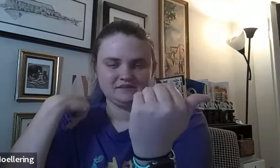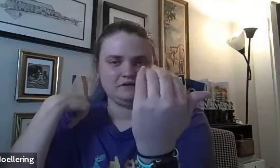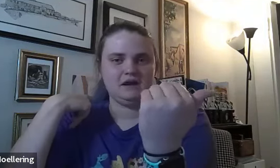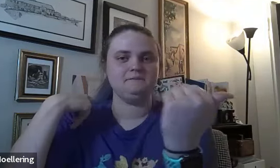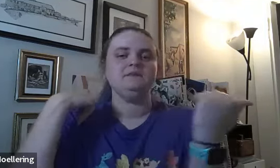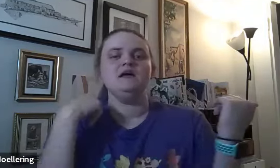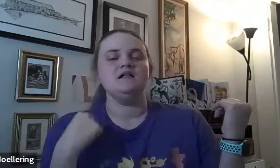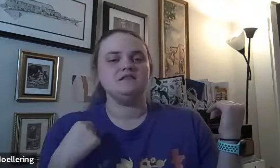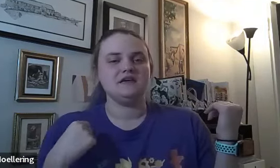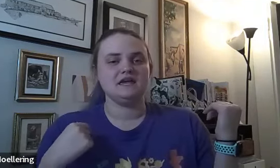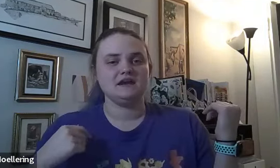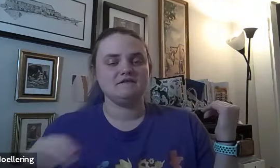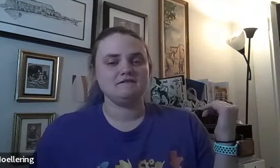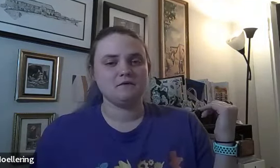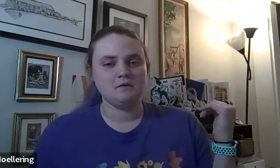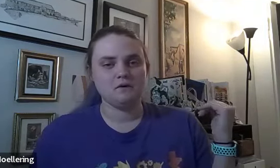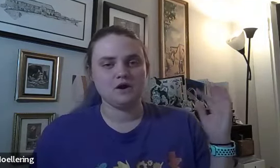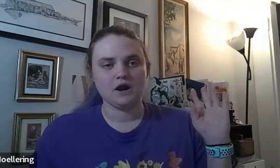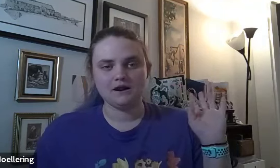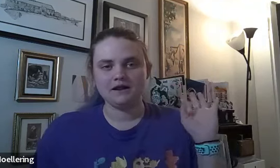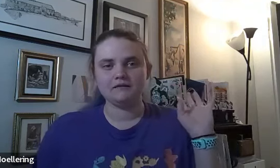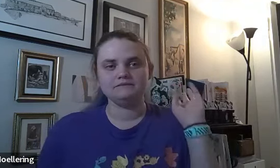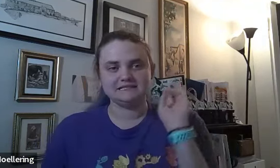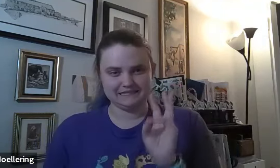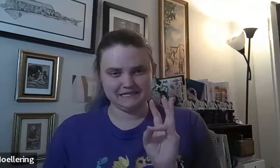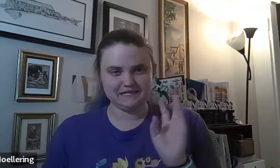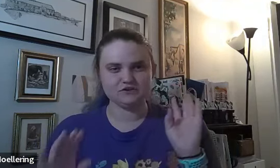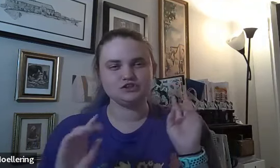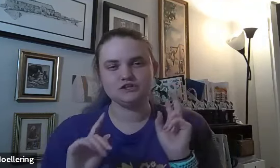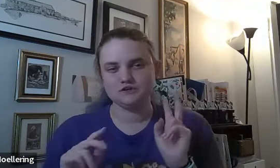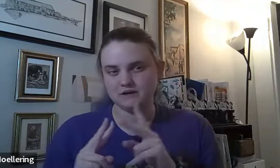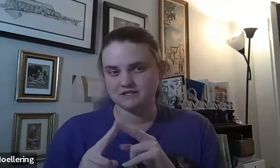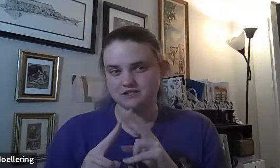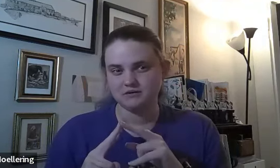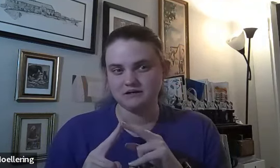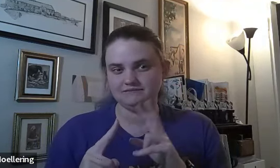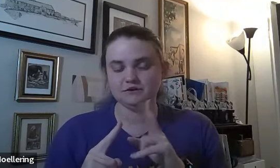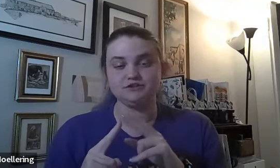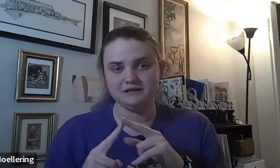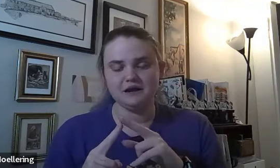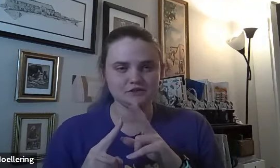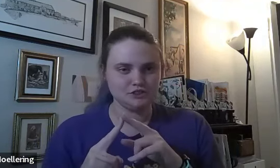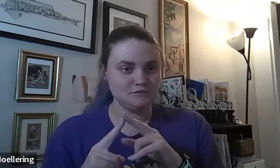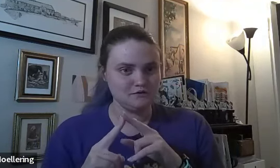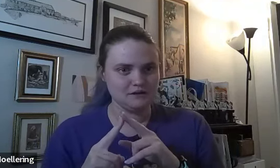Okay. Then for 16, there's 2 ways to show it or do it. I'm going to show you both